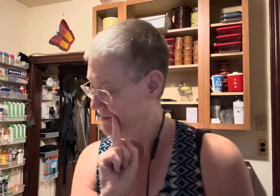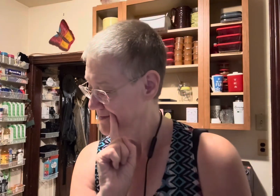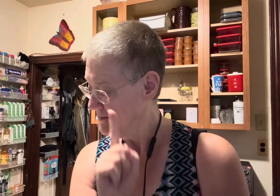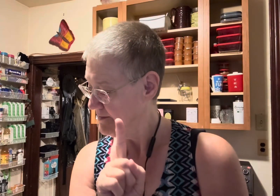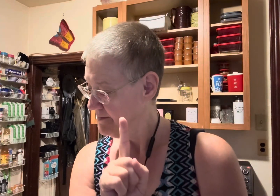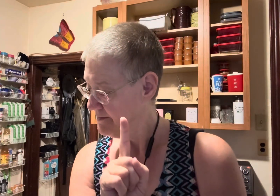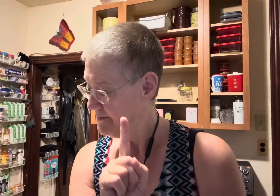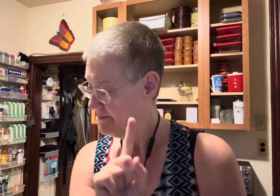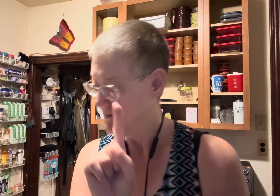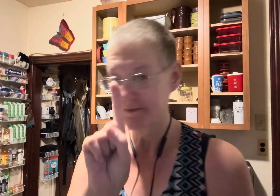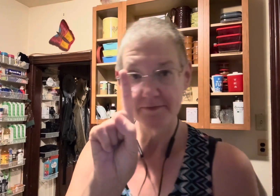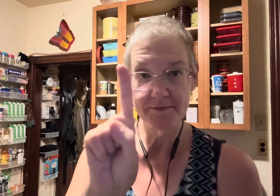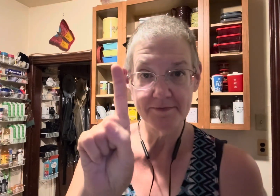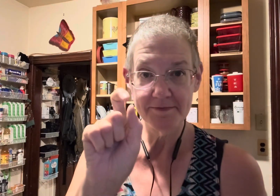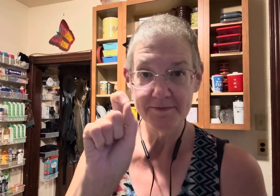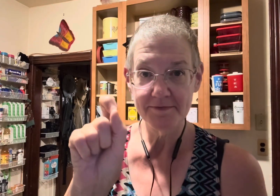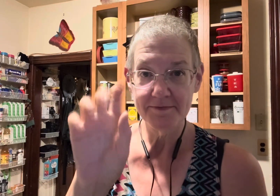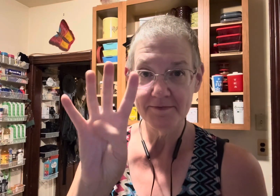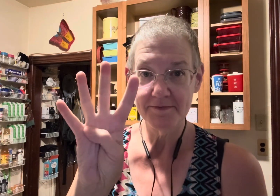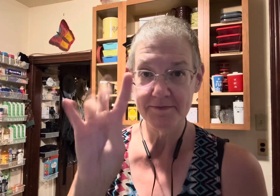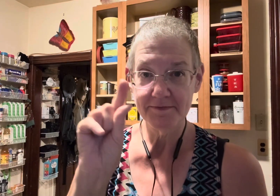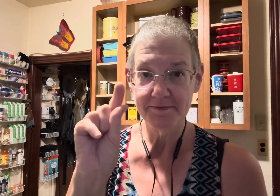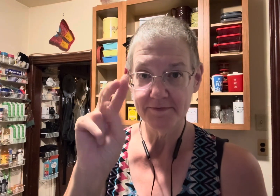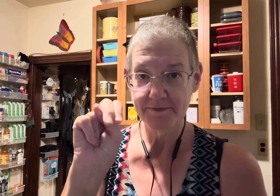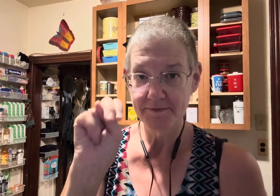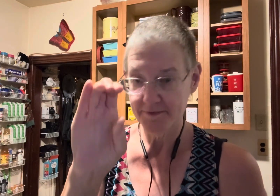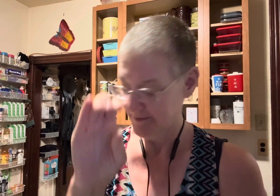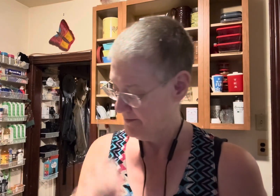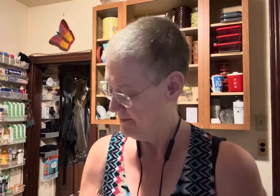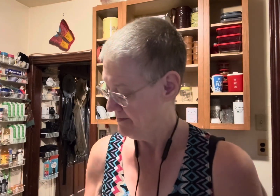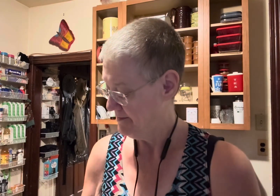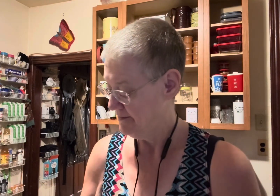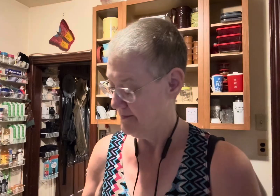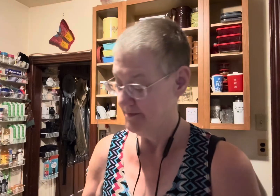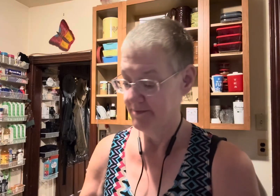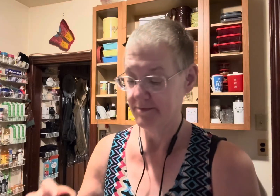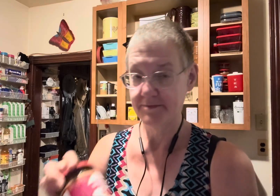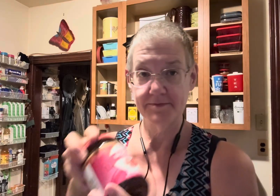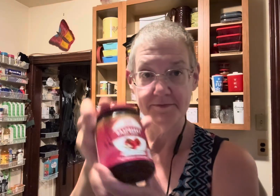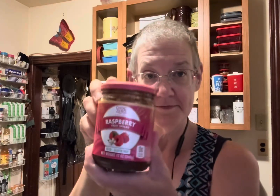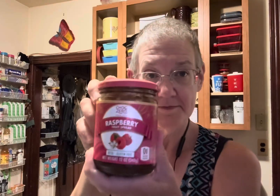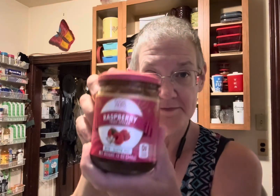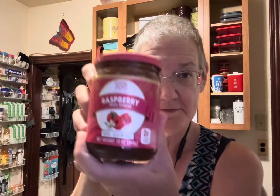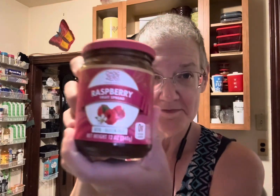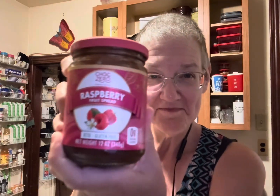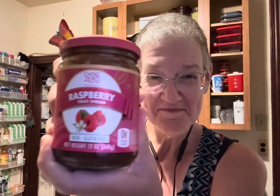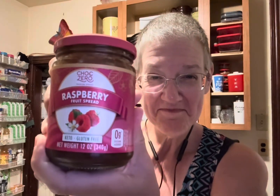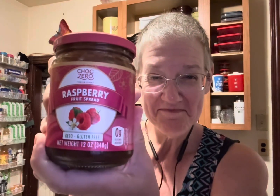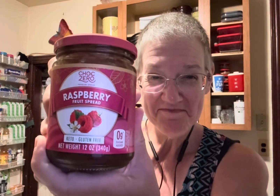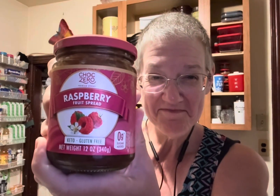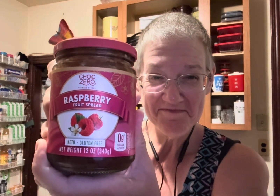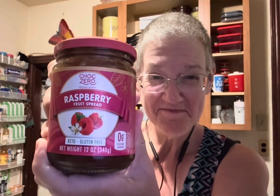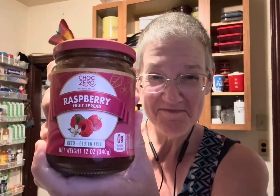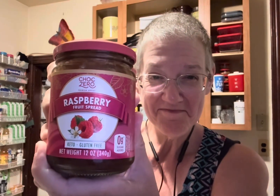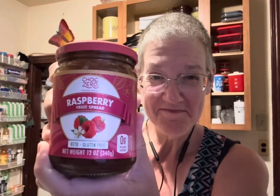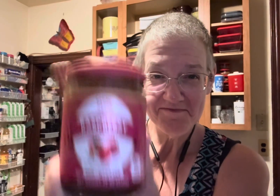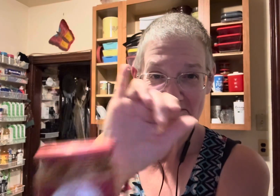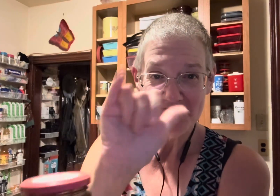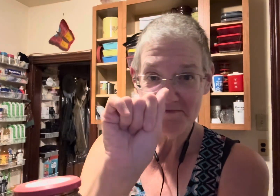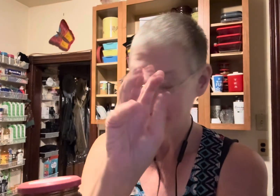4 ounces is 1.4 grams of net carbs. And here's the jam.